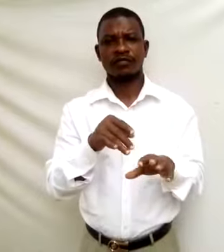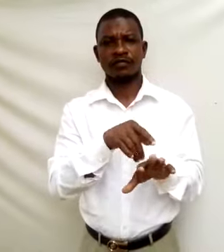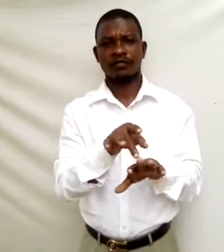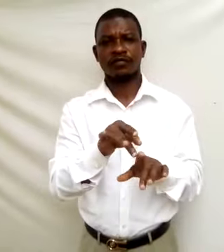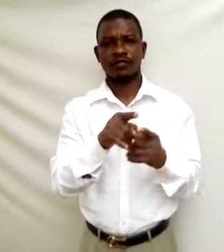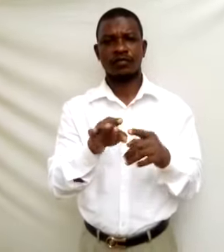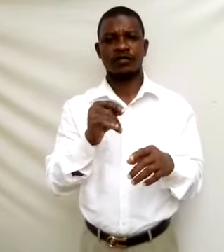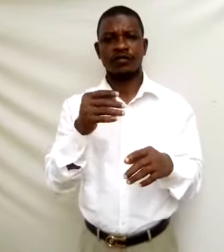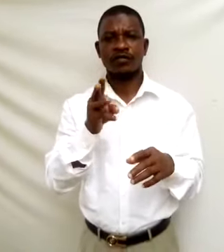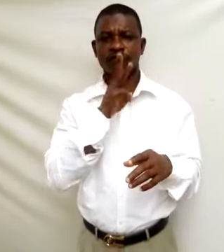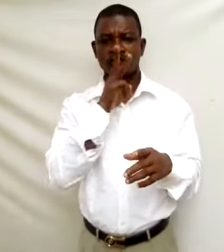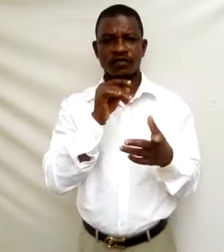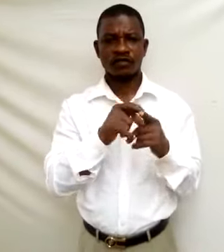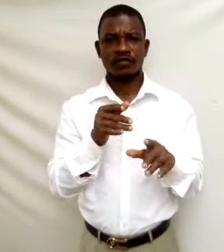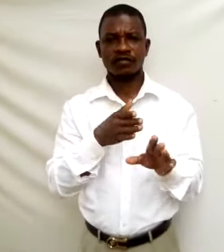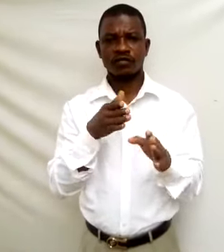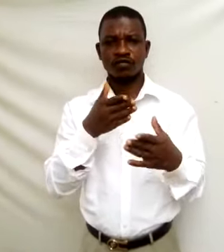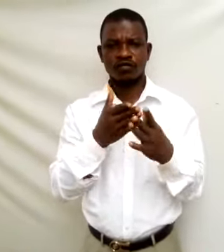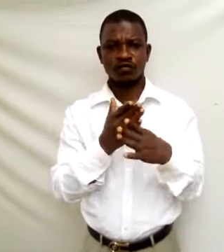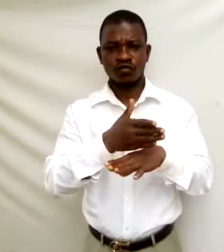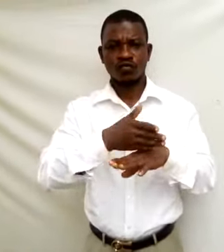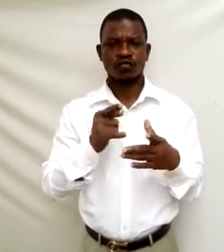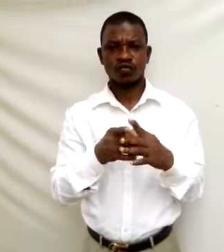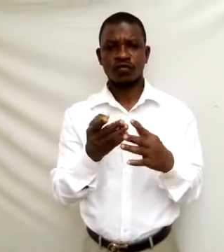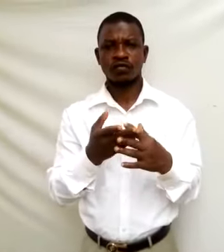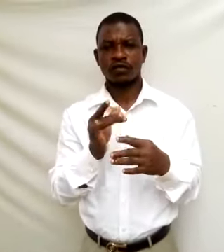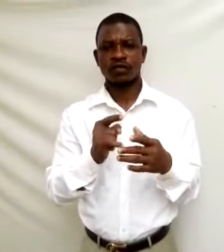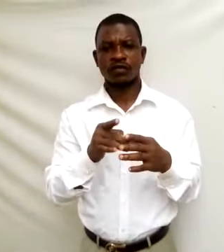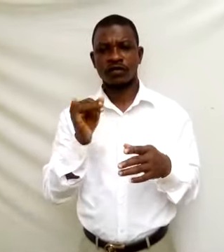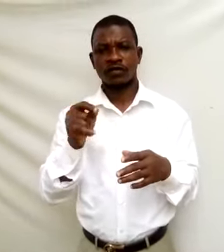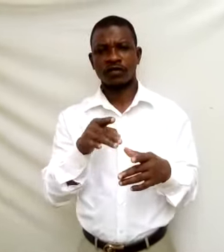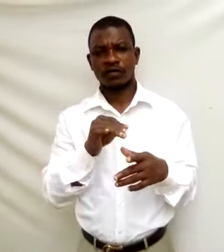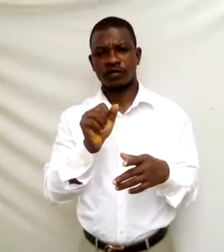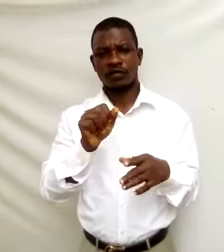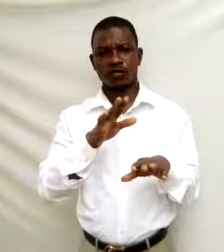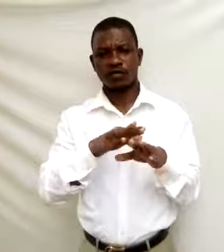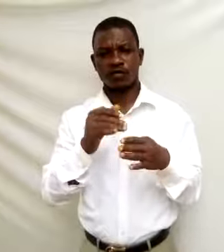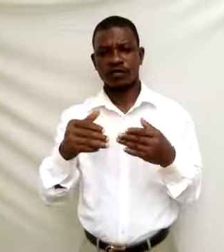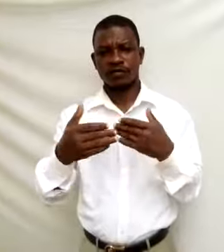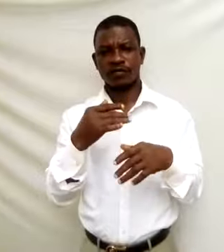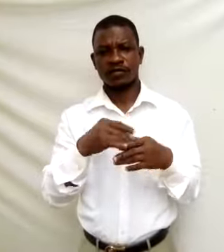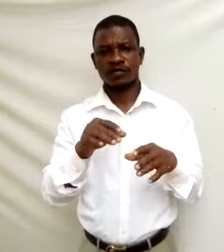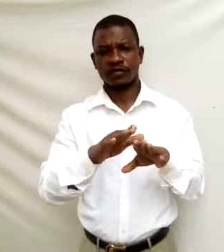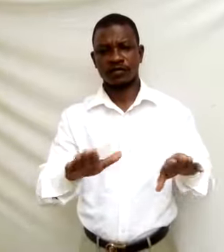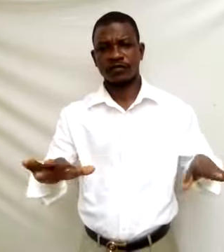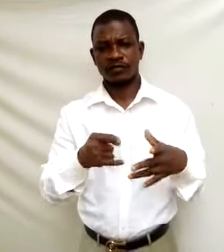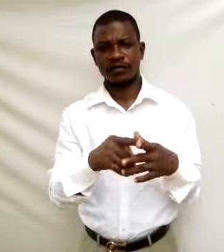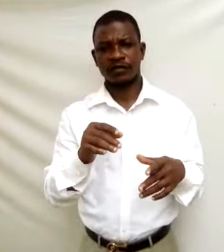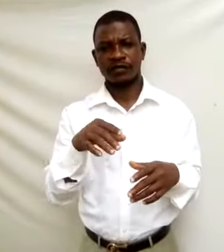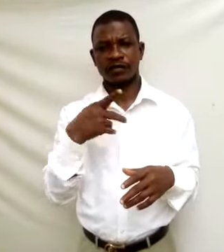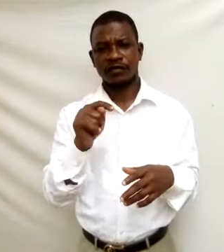through the paired excretory pores on the back surface of the organism